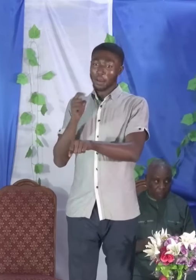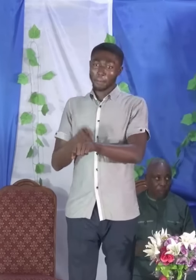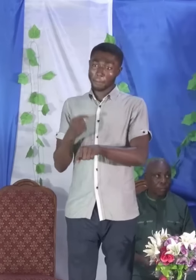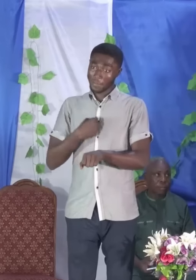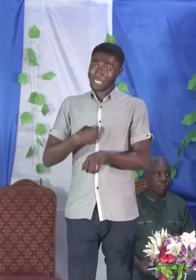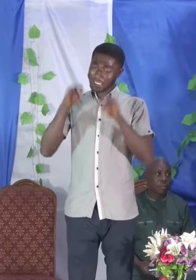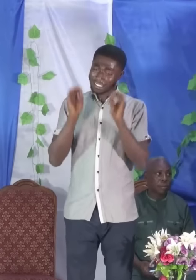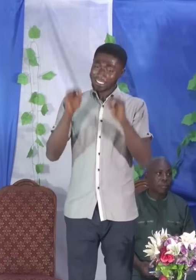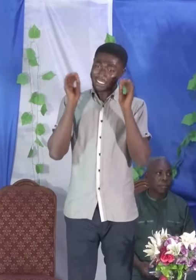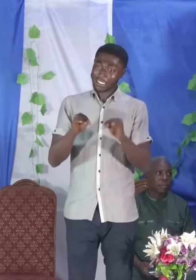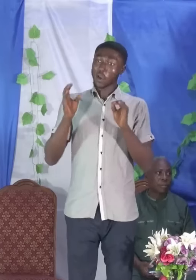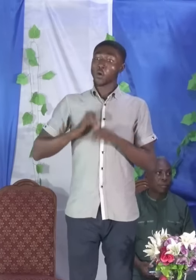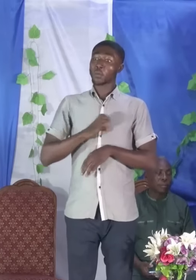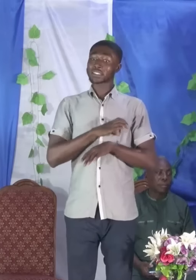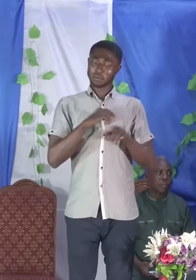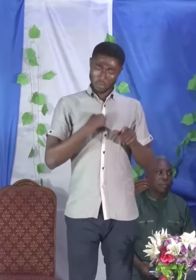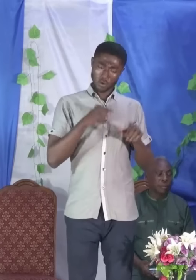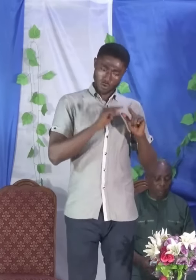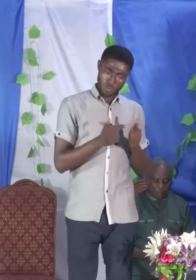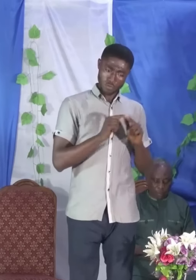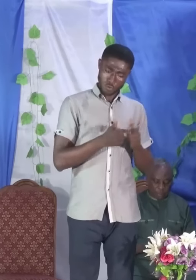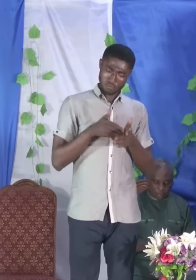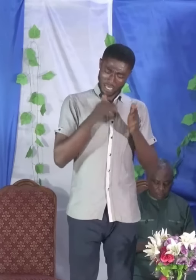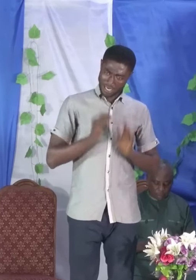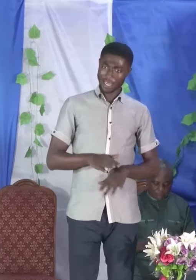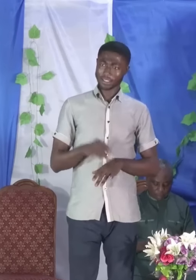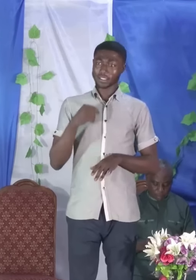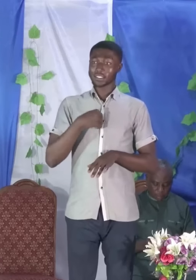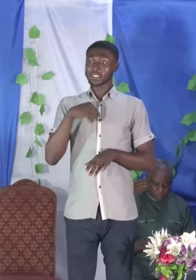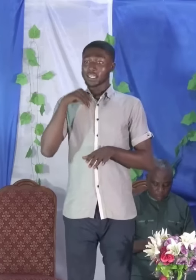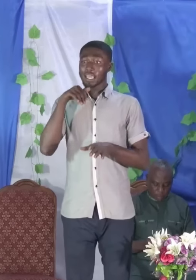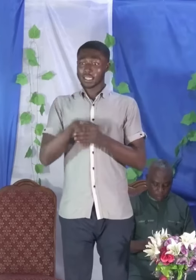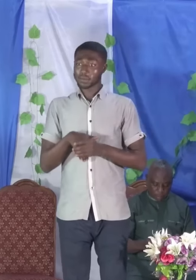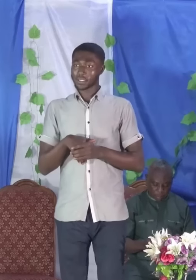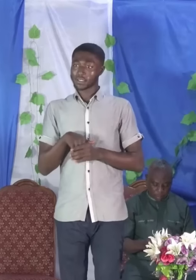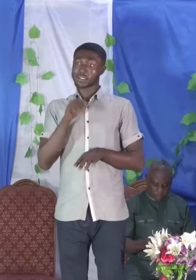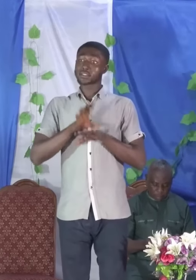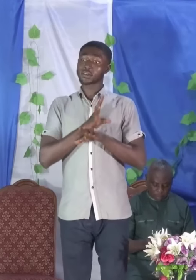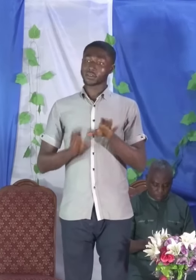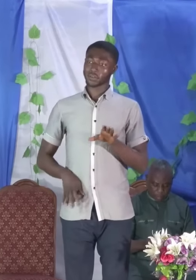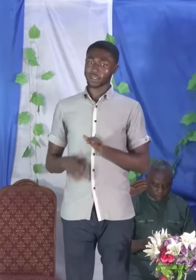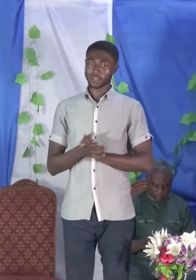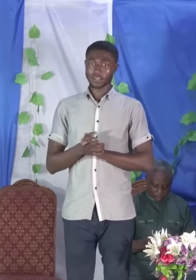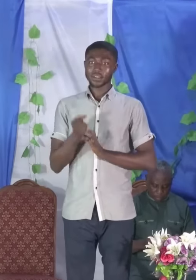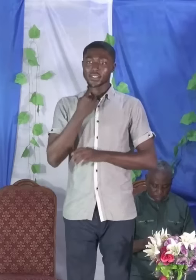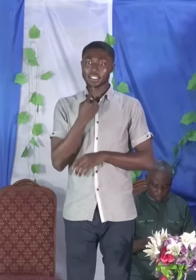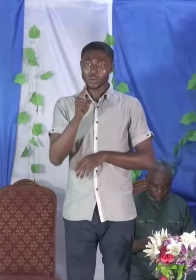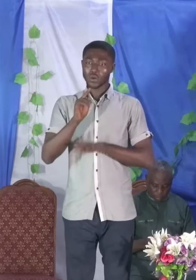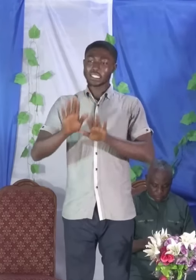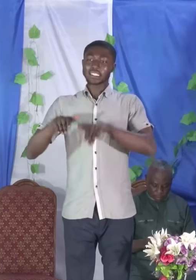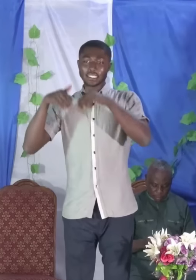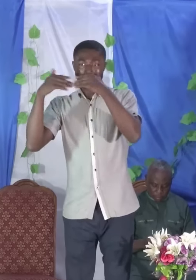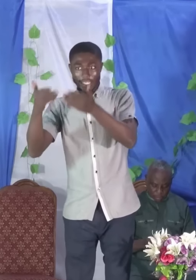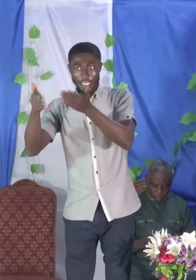ni ena de ba ndie ba give and it will be given unto you ma no de ba ma o what na sum ni mu